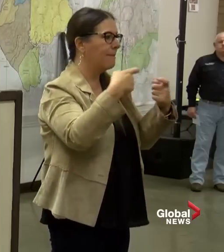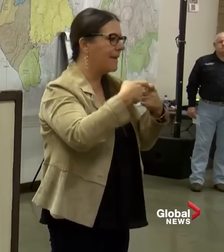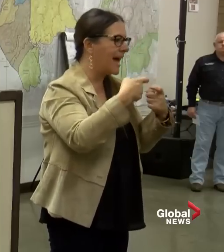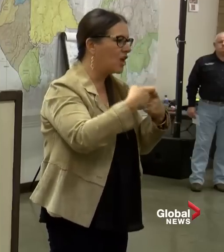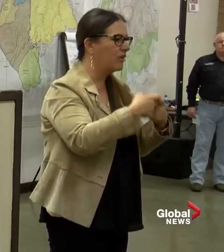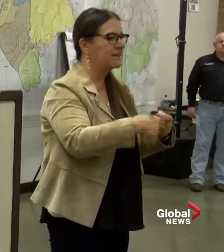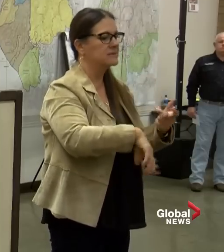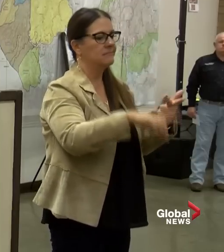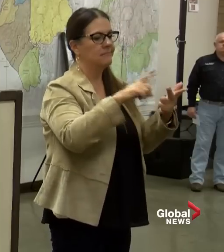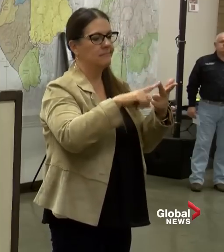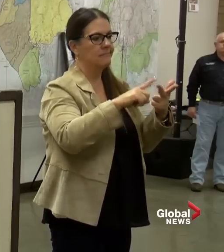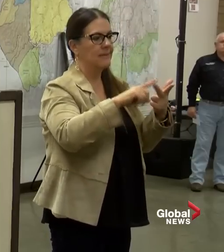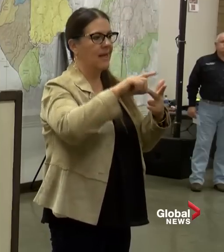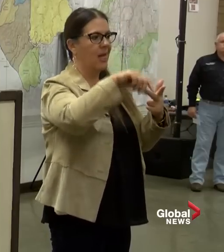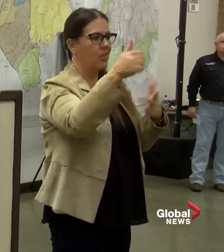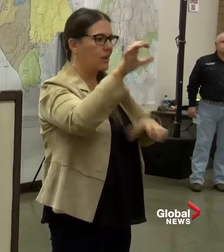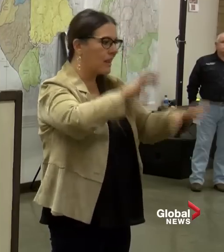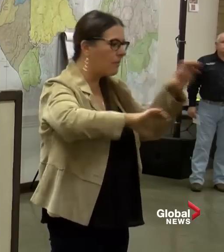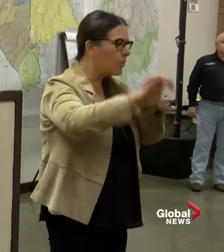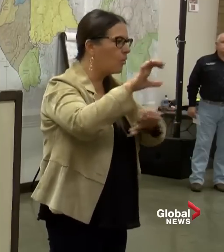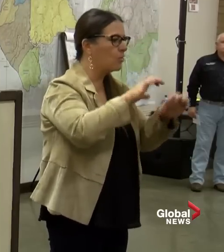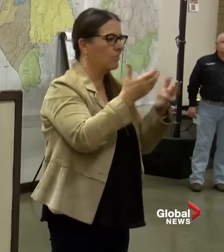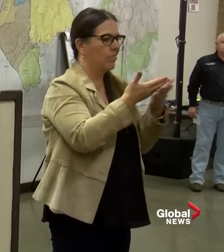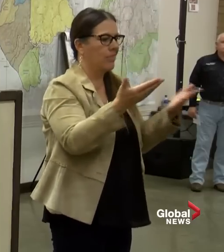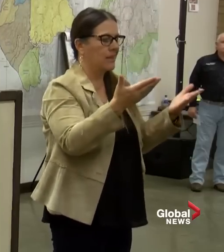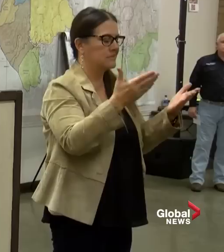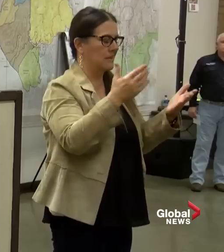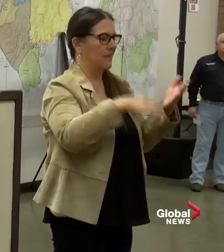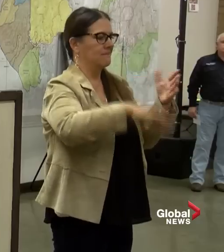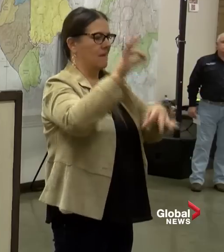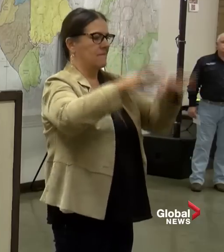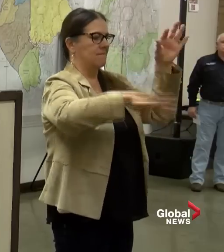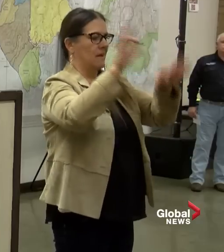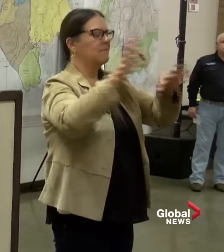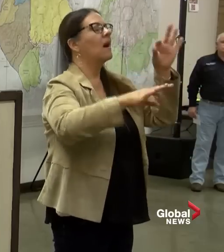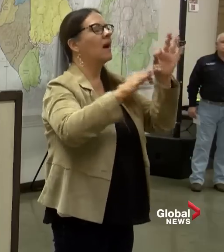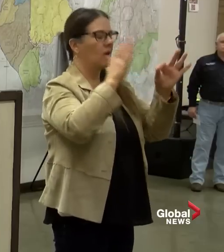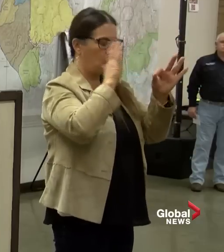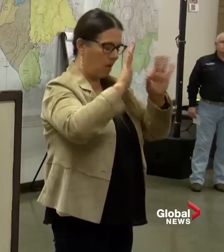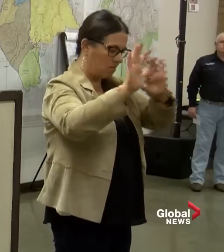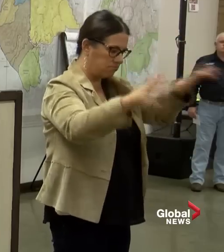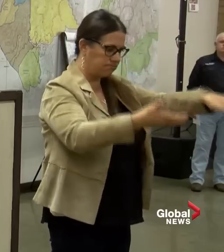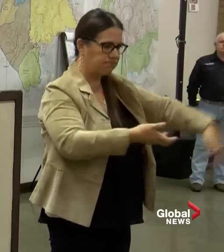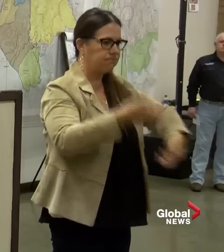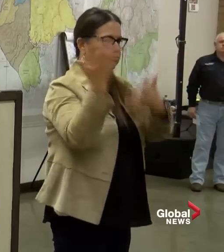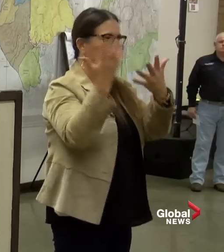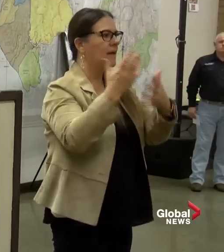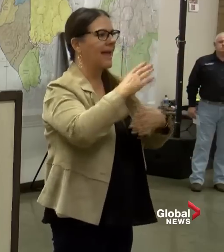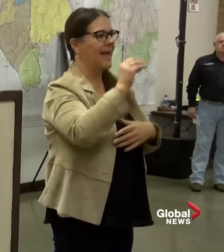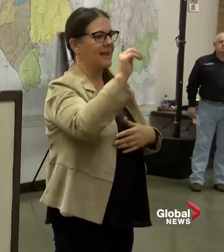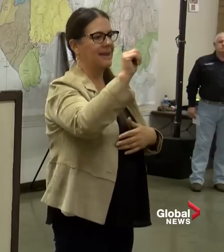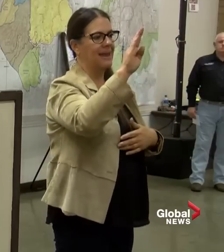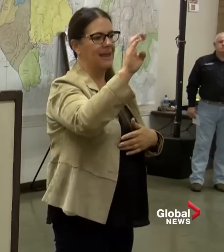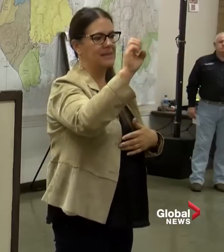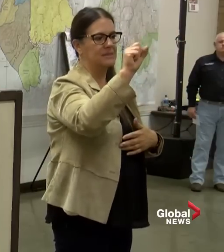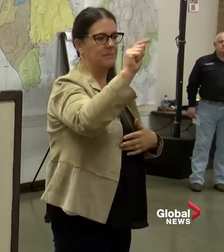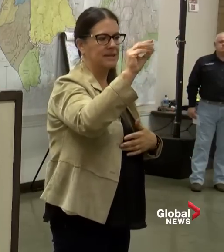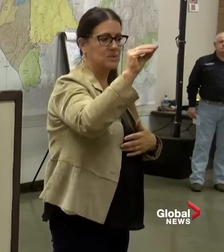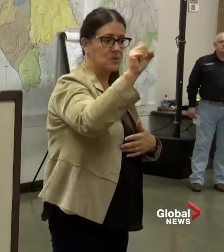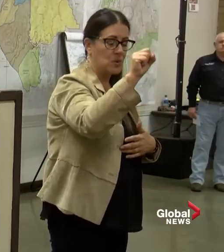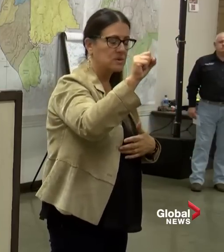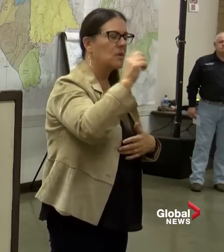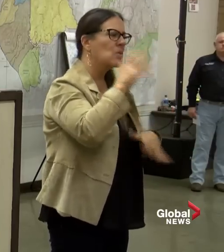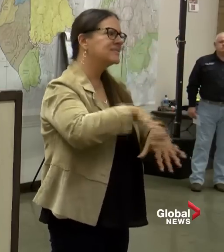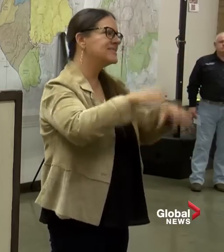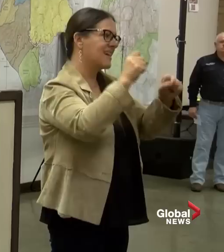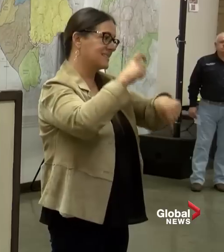obvious chemicals in containers that are found on the property, as well as removing asbestos. This is going to take a period of time.